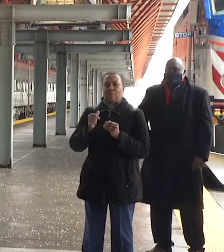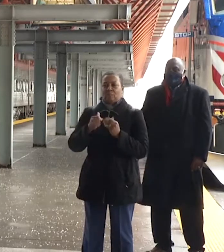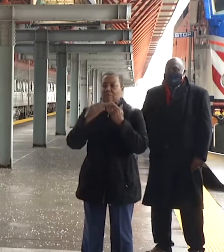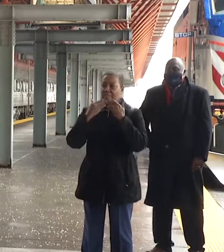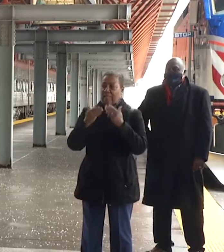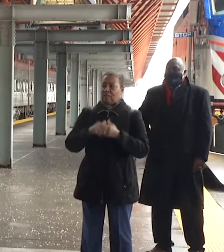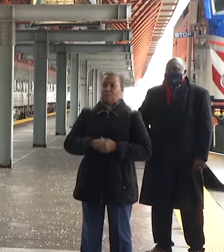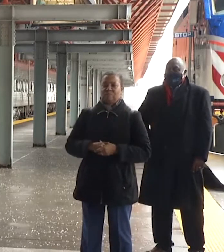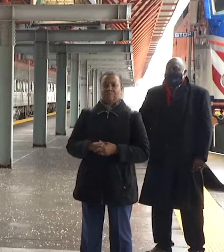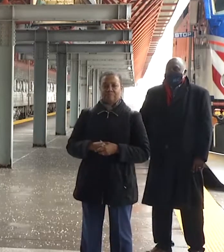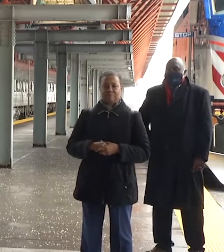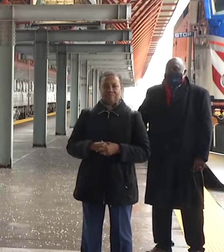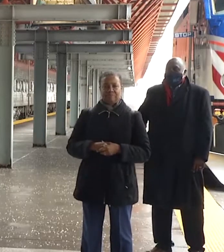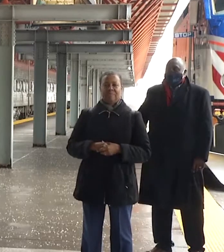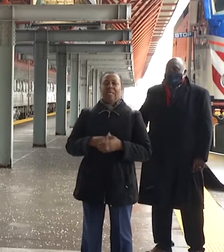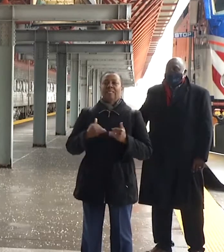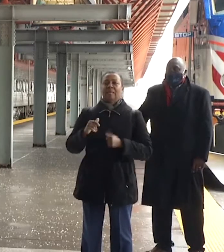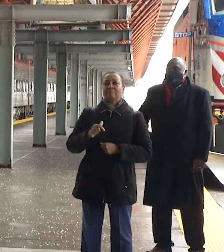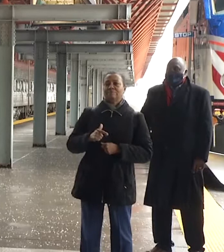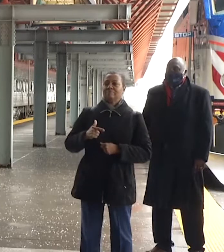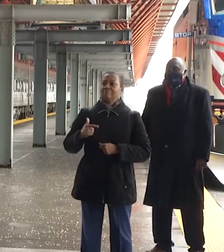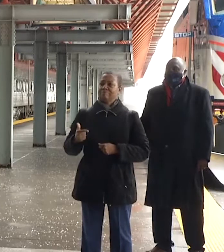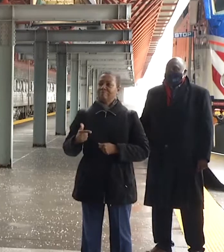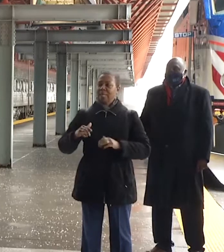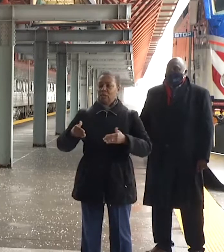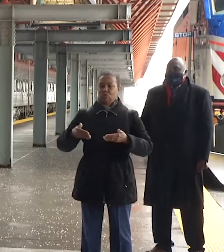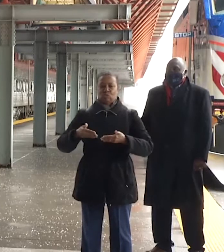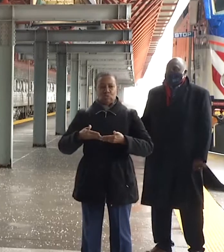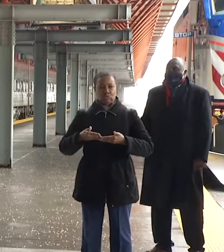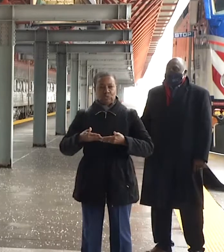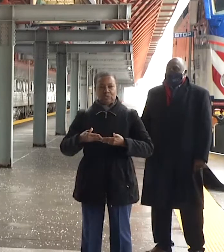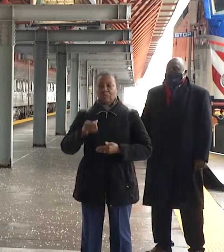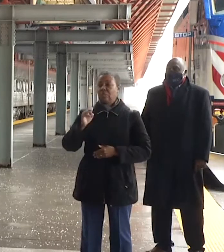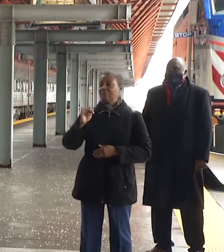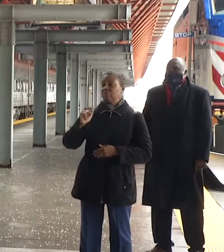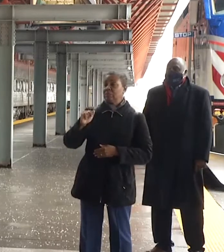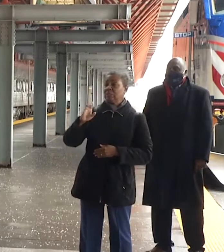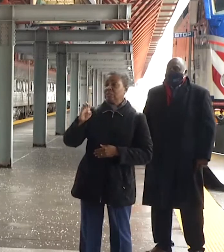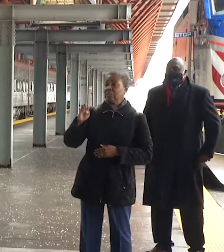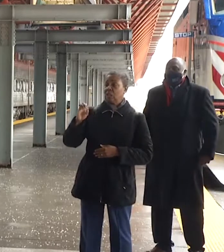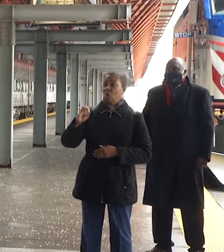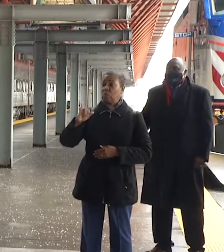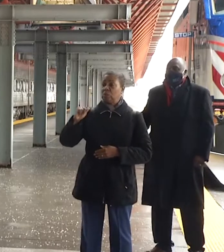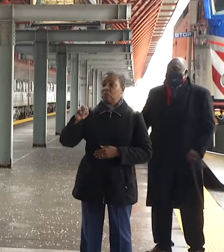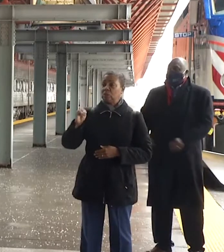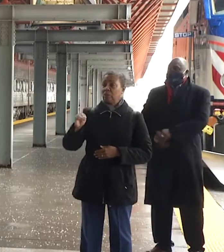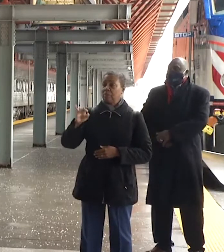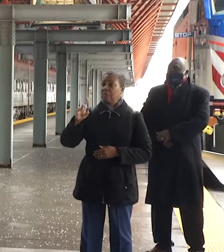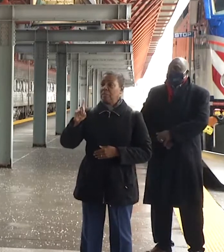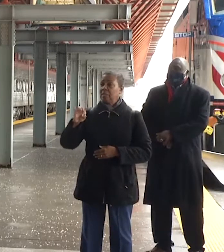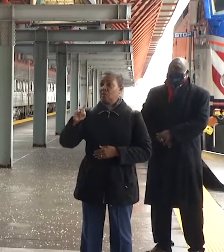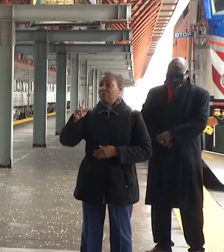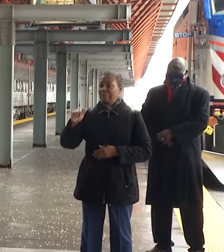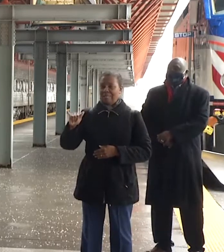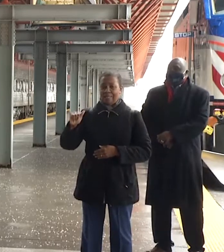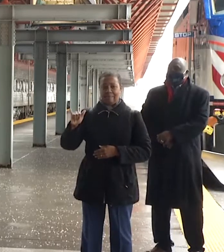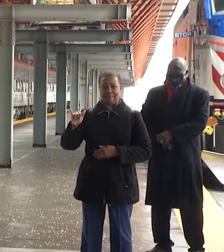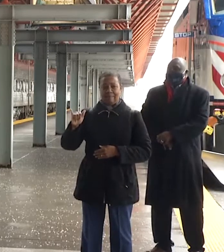you. And now I'd like to introduce Metra CEO Jim Derwinski, and